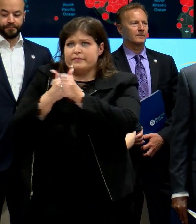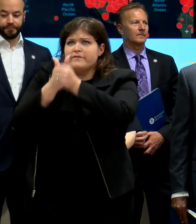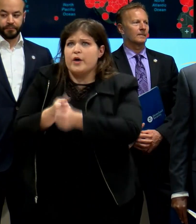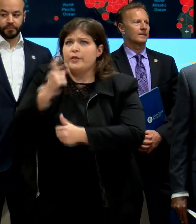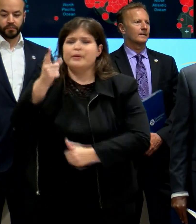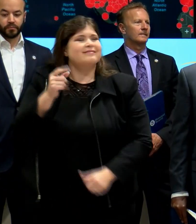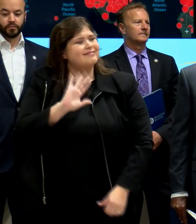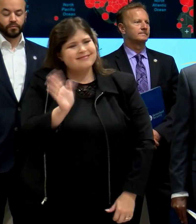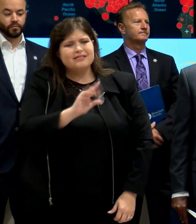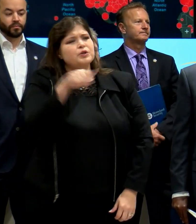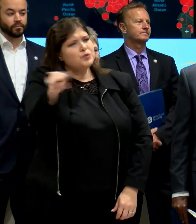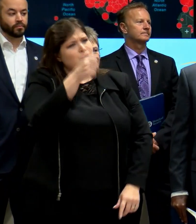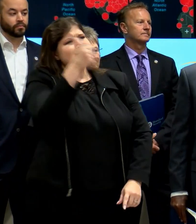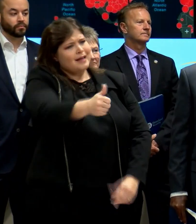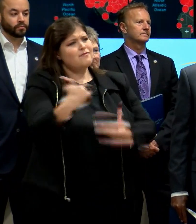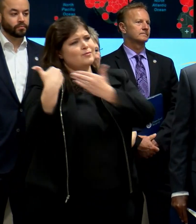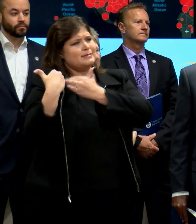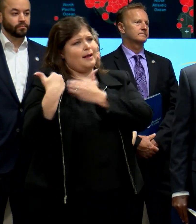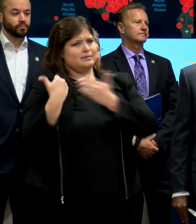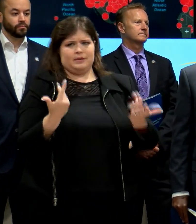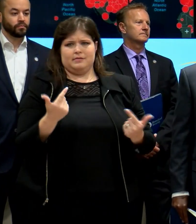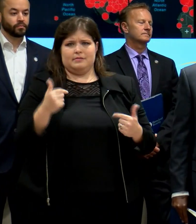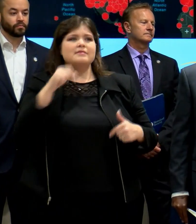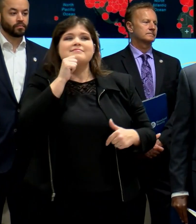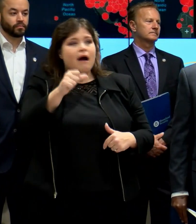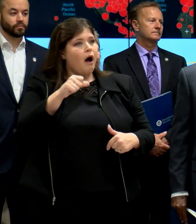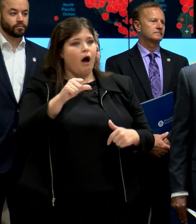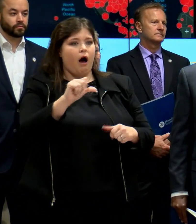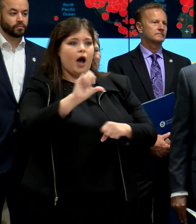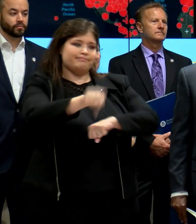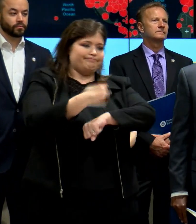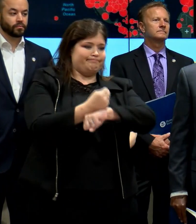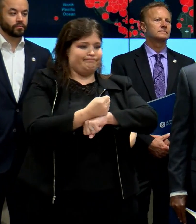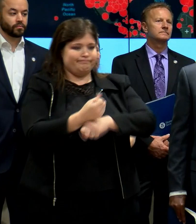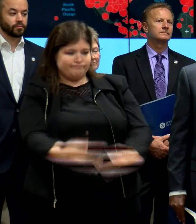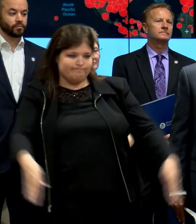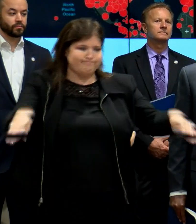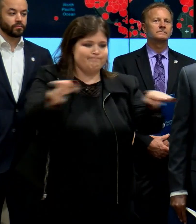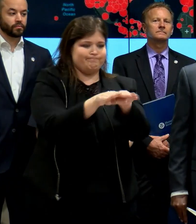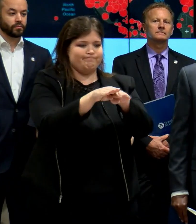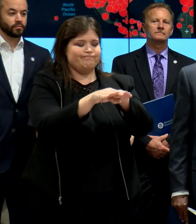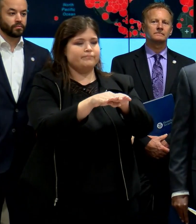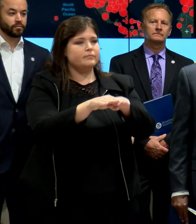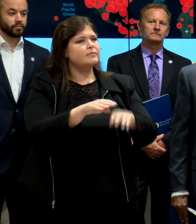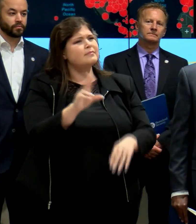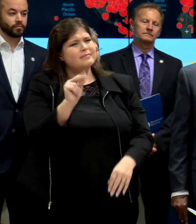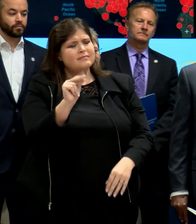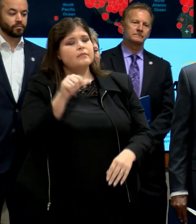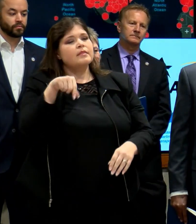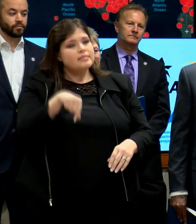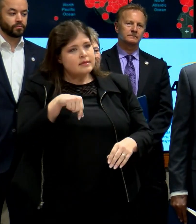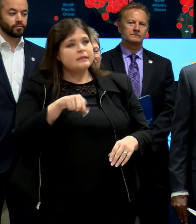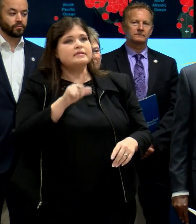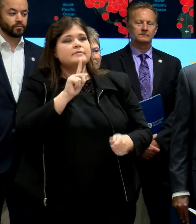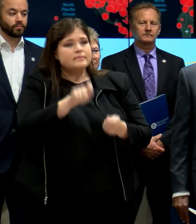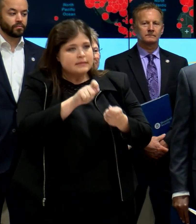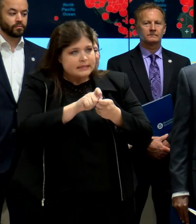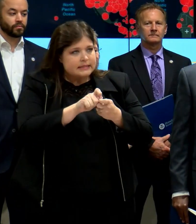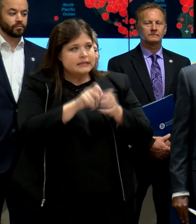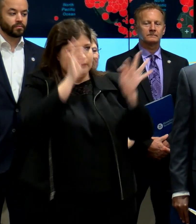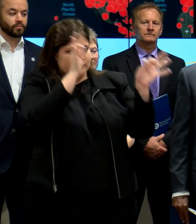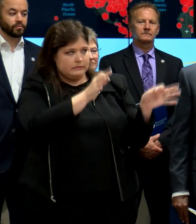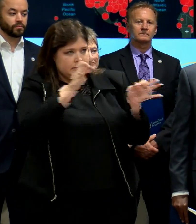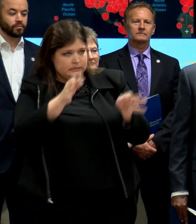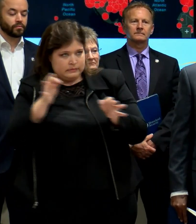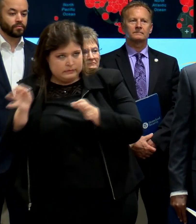a city or county lockdown. These are very measured steps based on what we are